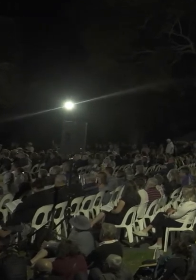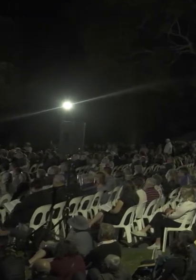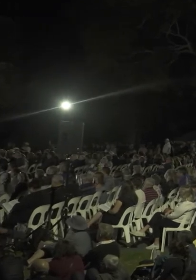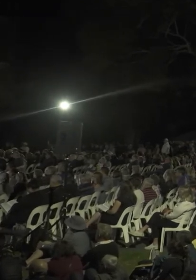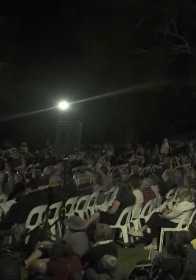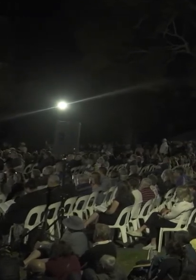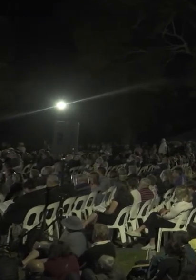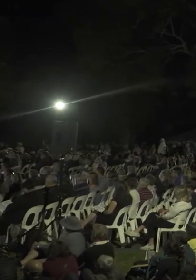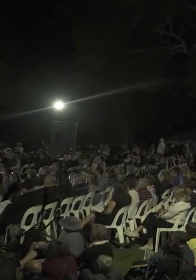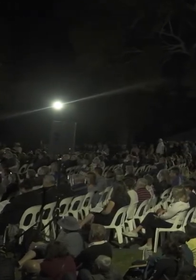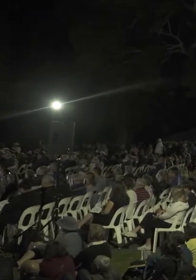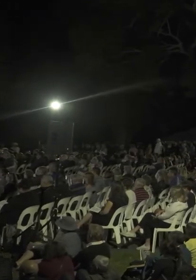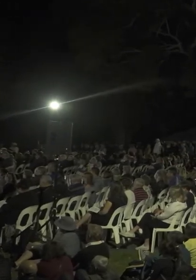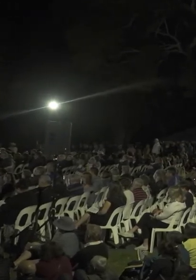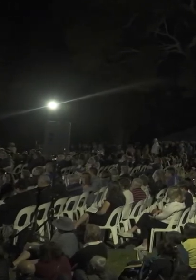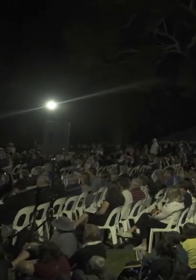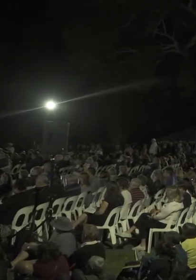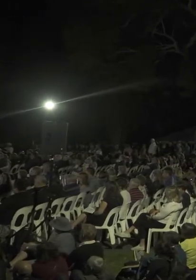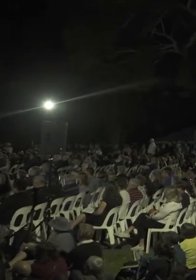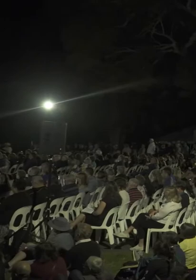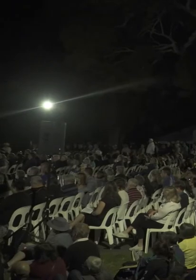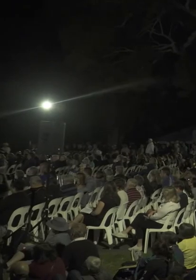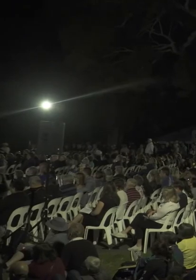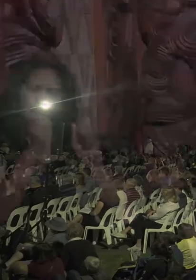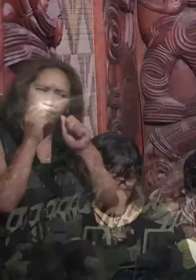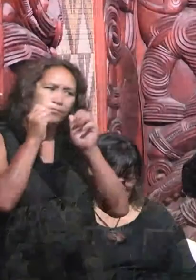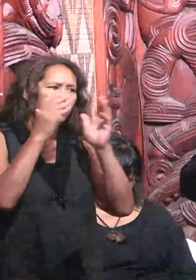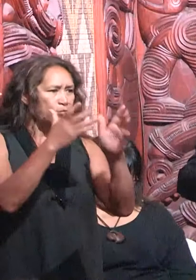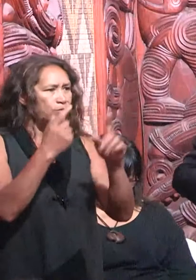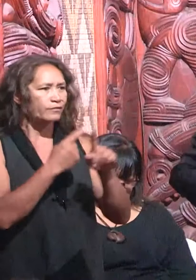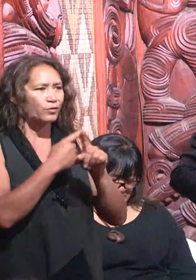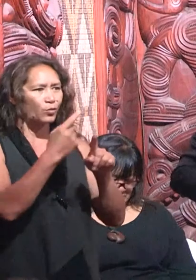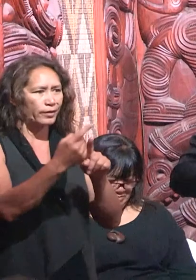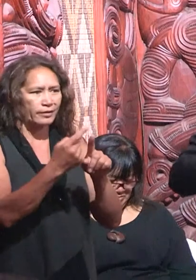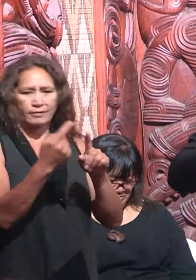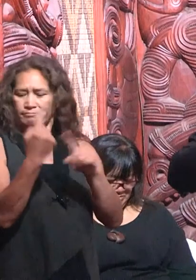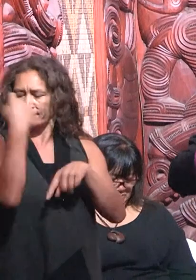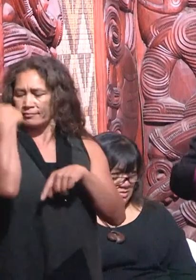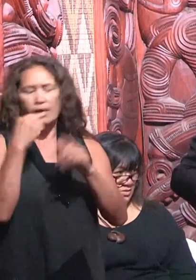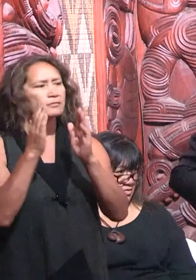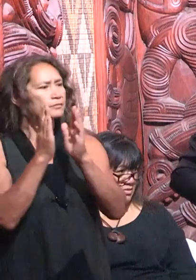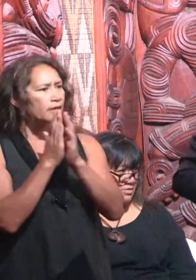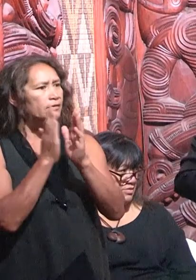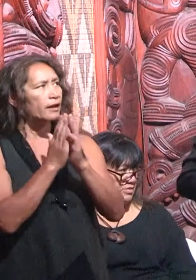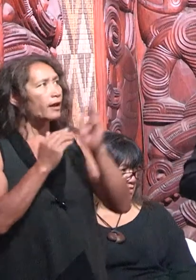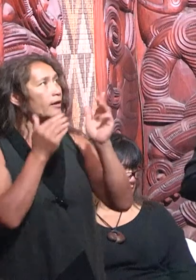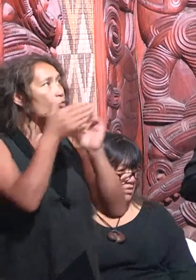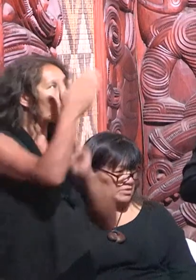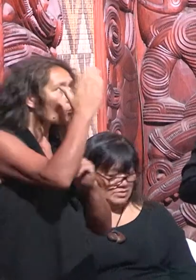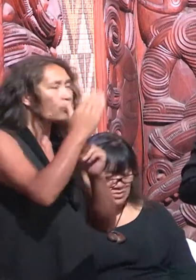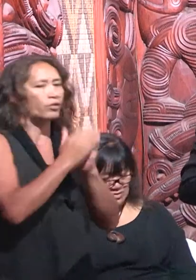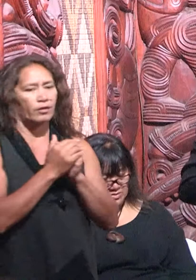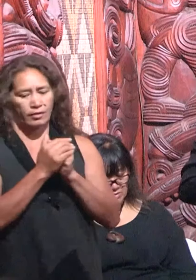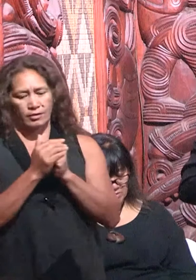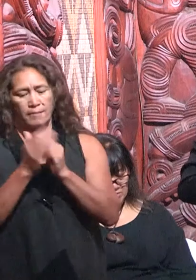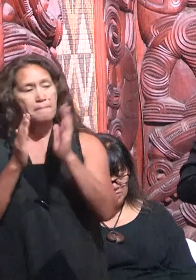Prime Minister, it's been a magnificent week with you. Sunday in Kaikohe, Monday in Panguru, here in